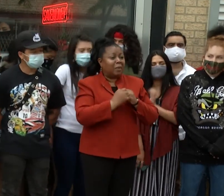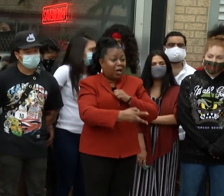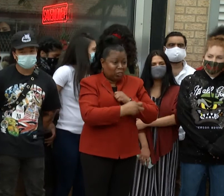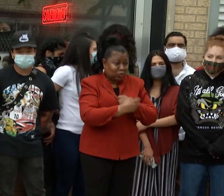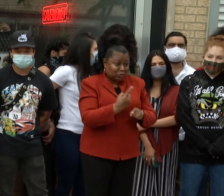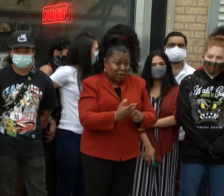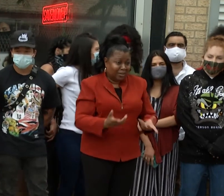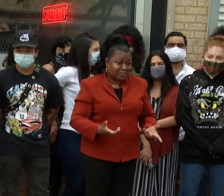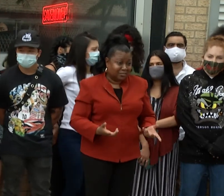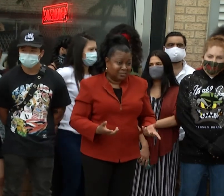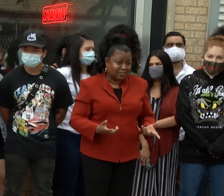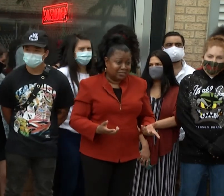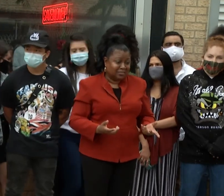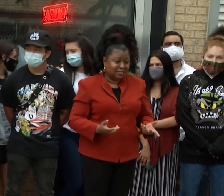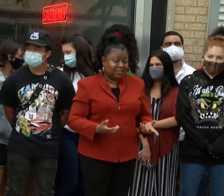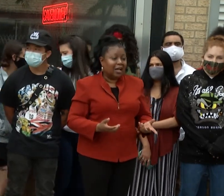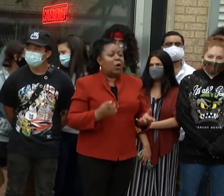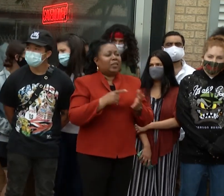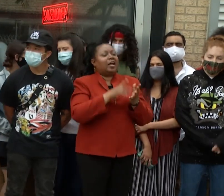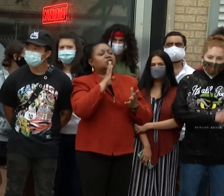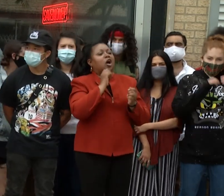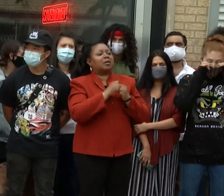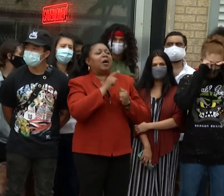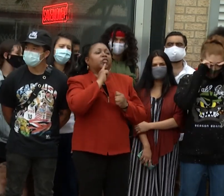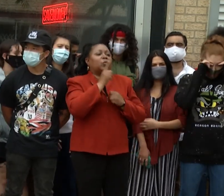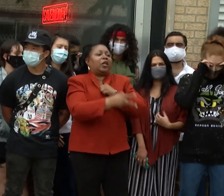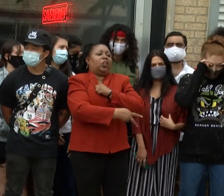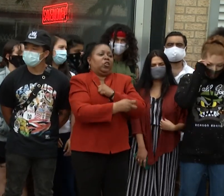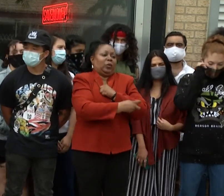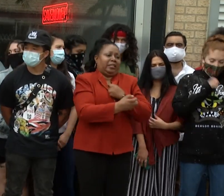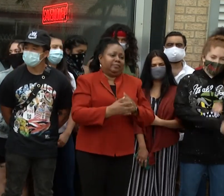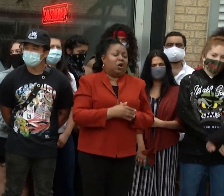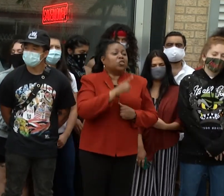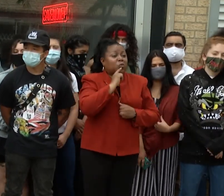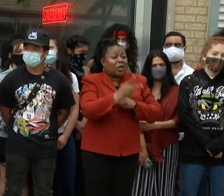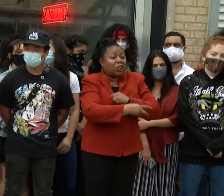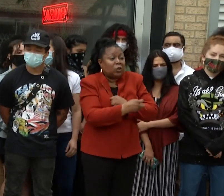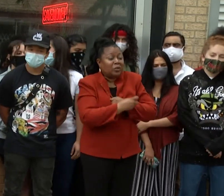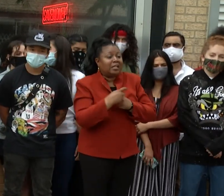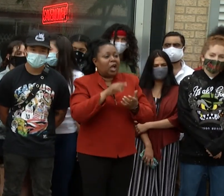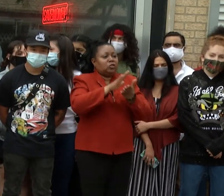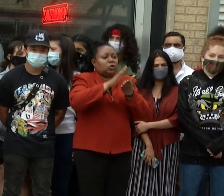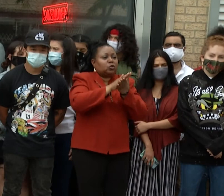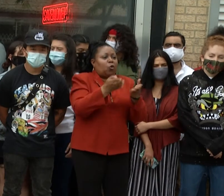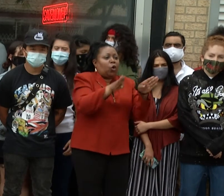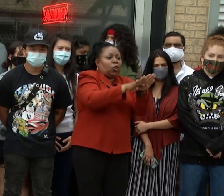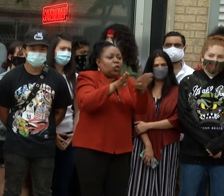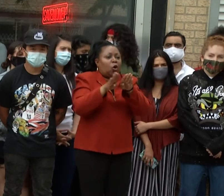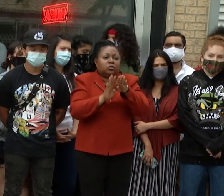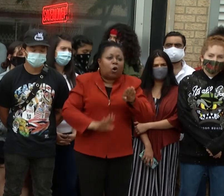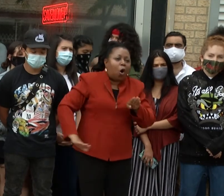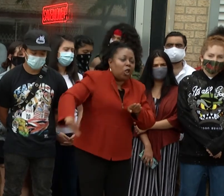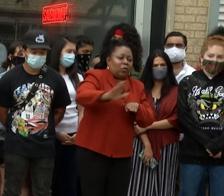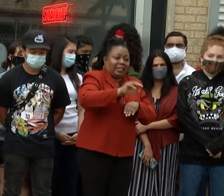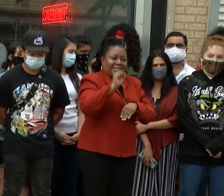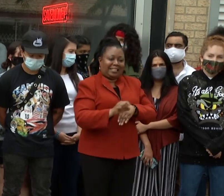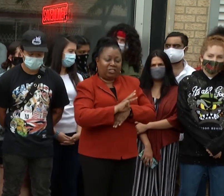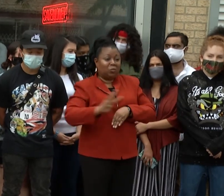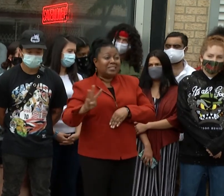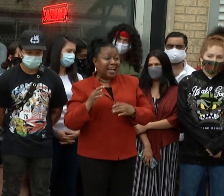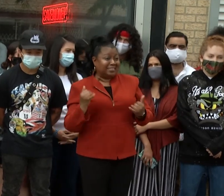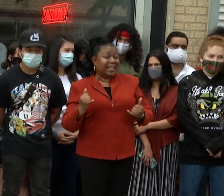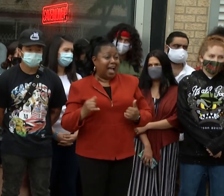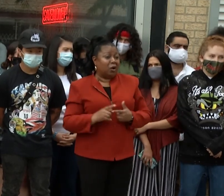looting, right? Then let's talk about the real looting. The real looting is the schools closed across the south and west sides right